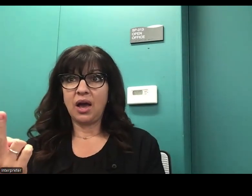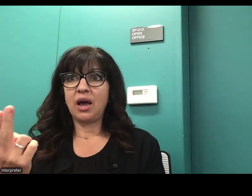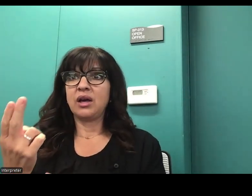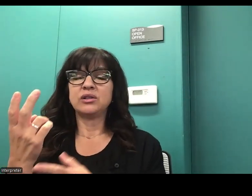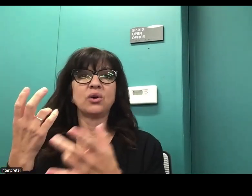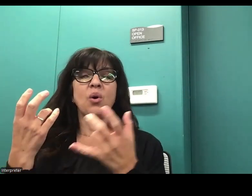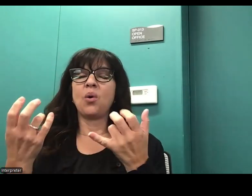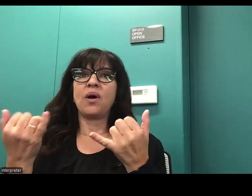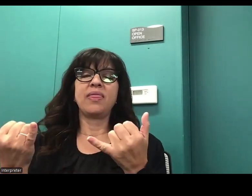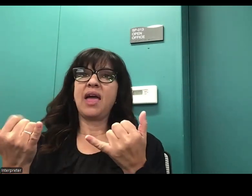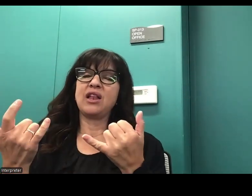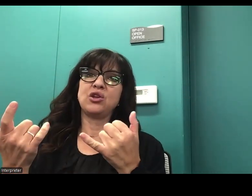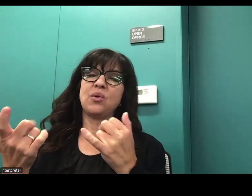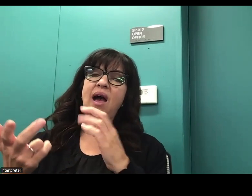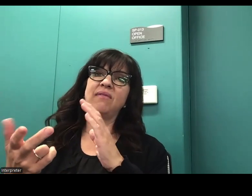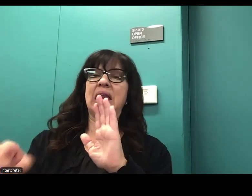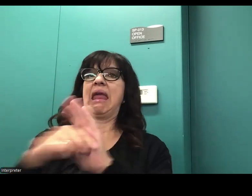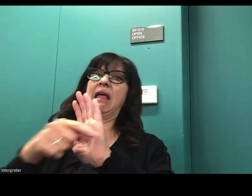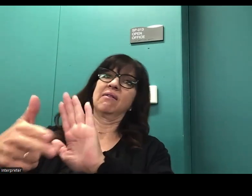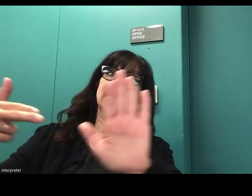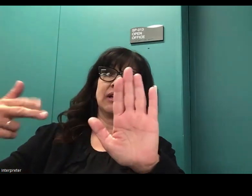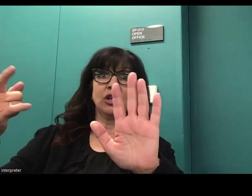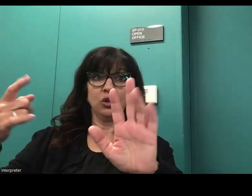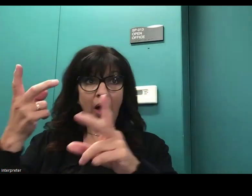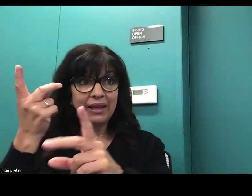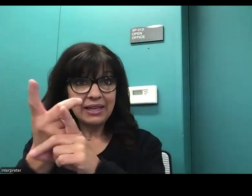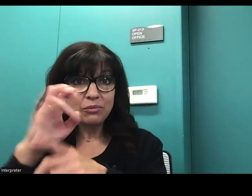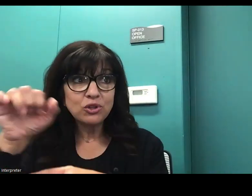land-based throughout. So you want to keep your job? Is that what you're